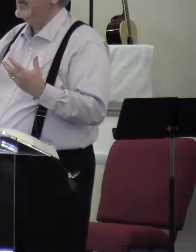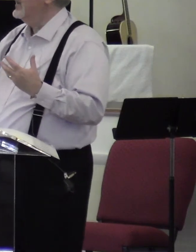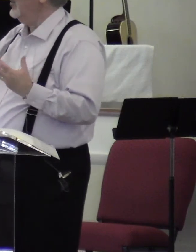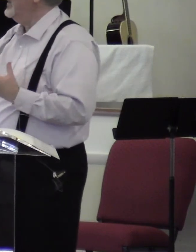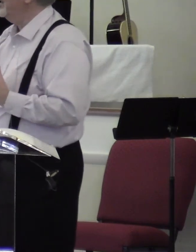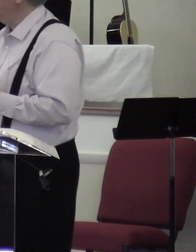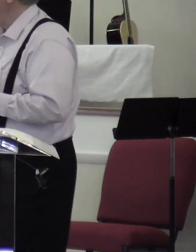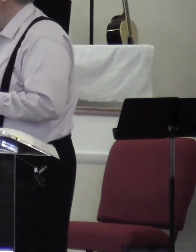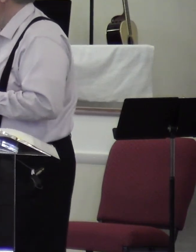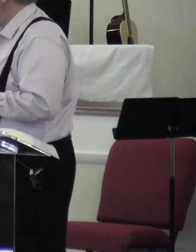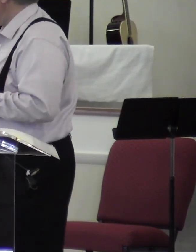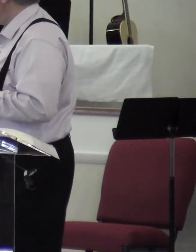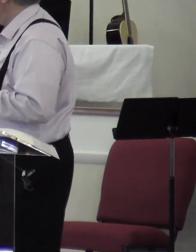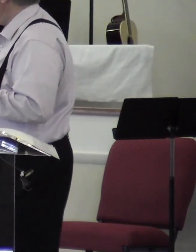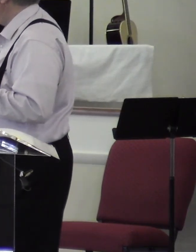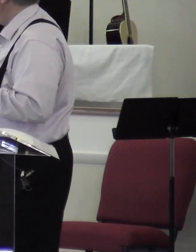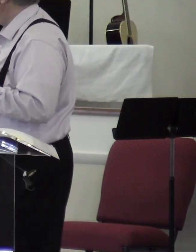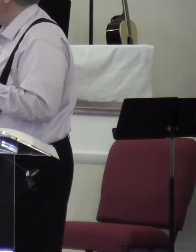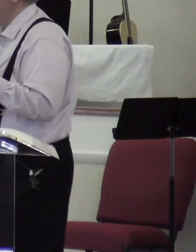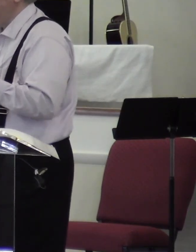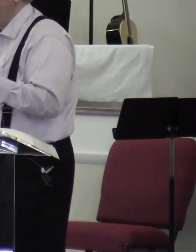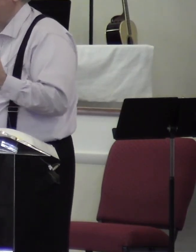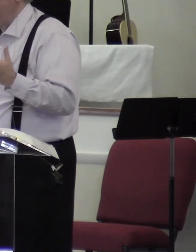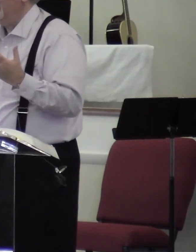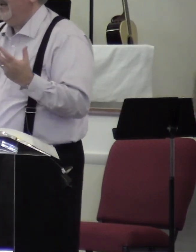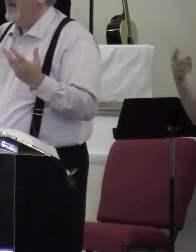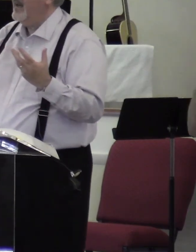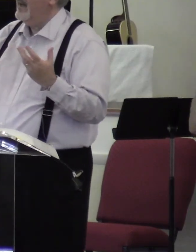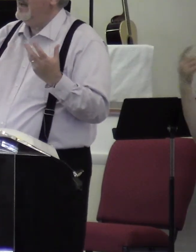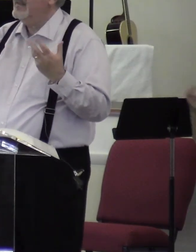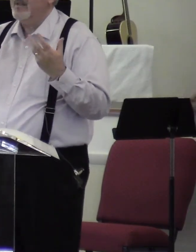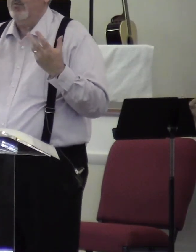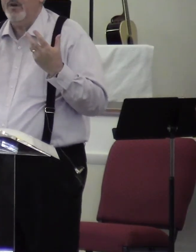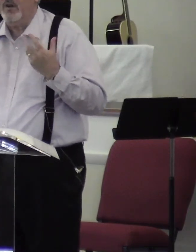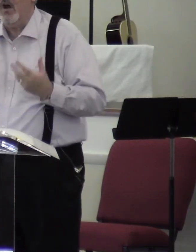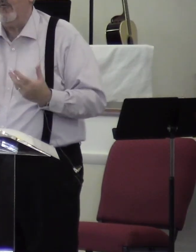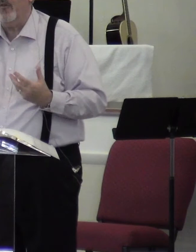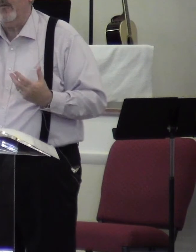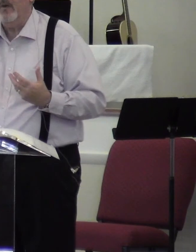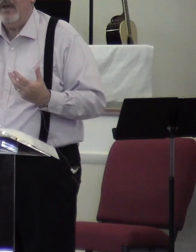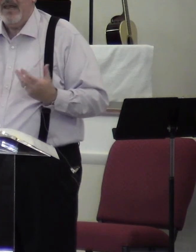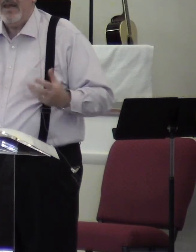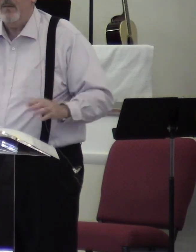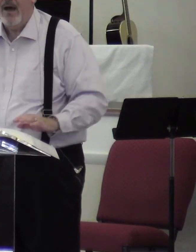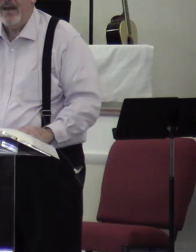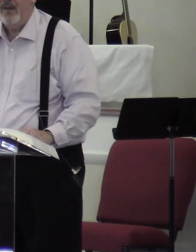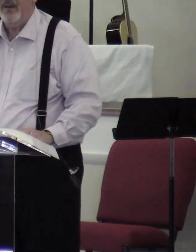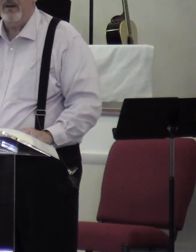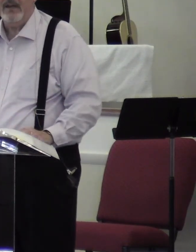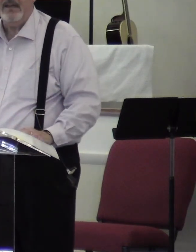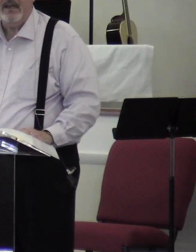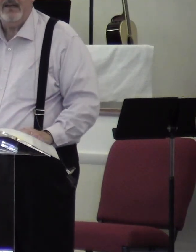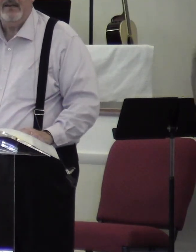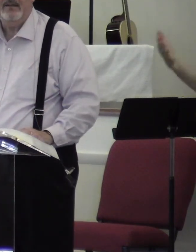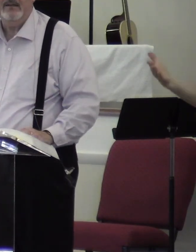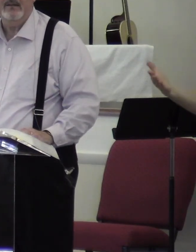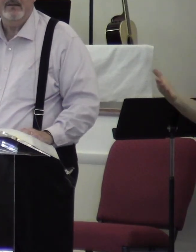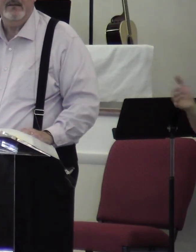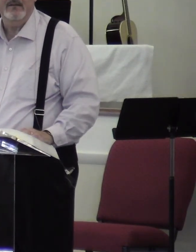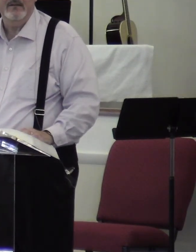hurting and doesn't know what to do? Anybody out there who's sick and needs someone to comfort them? Anybody out there like